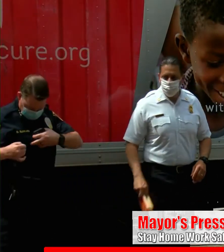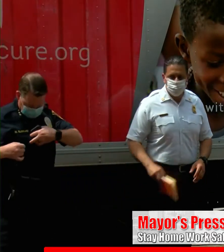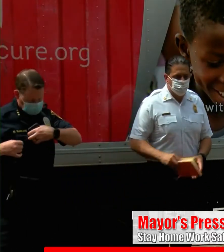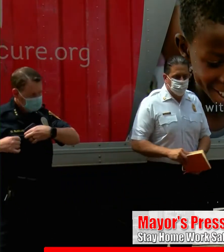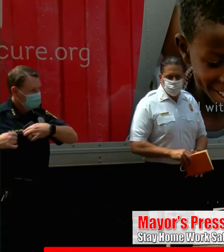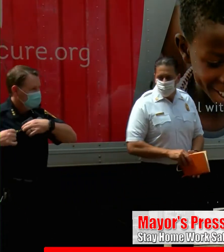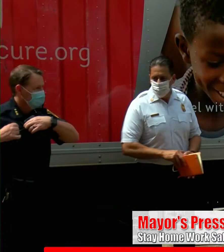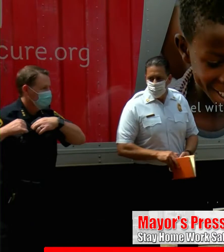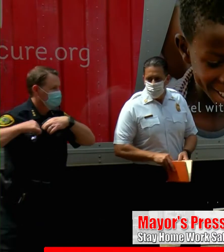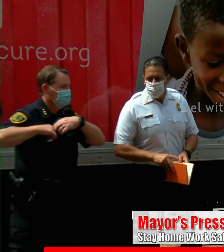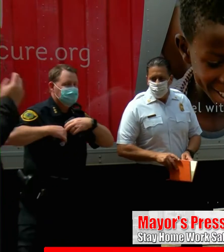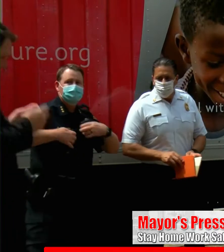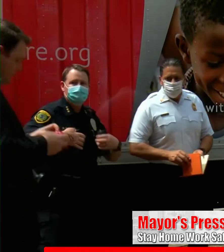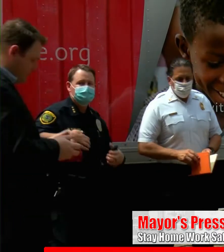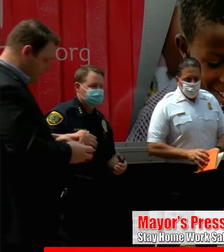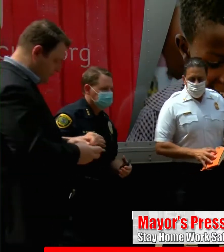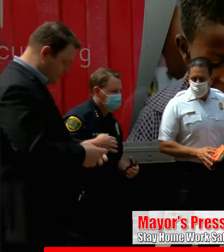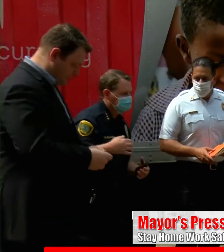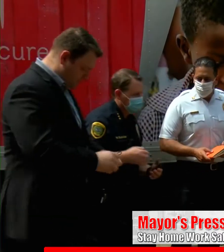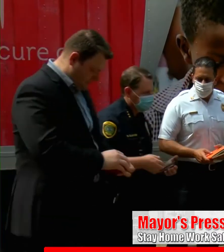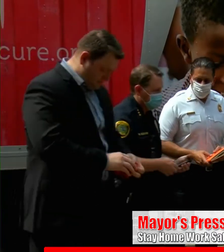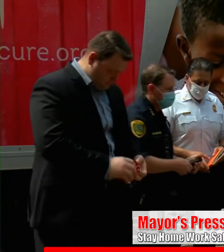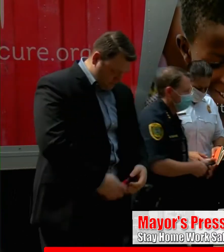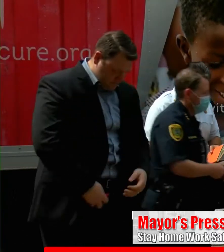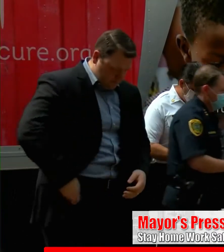Chief Slinkard, representing Chief Osvaldo for today.